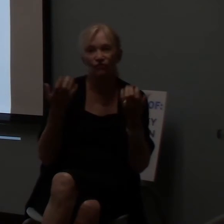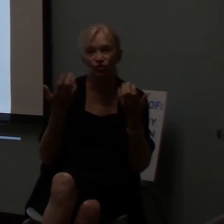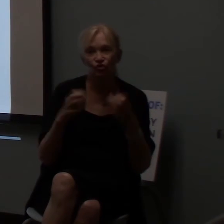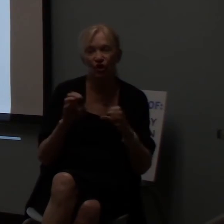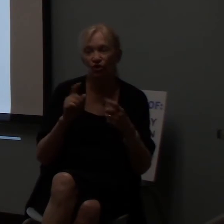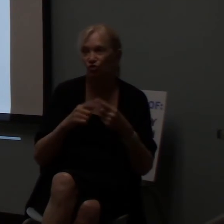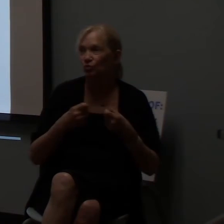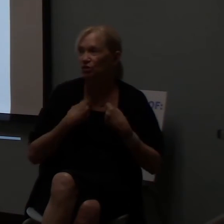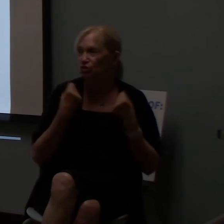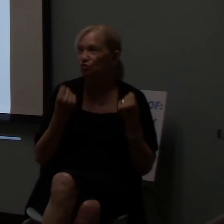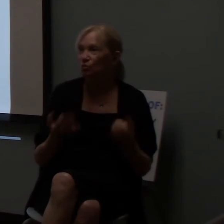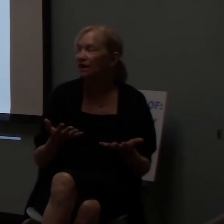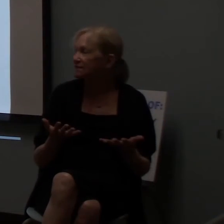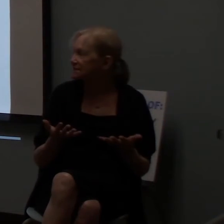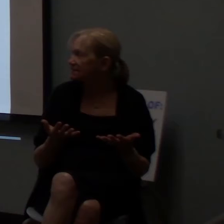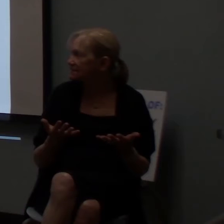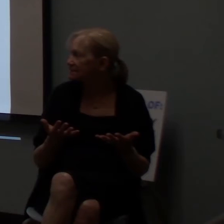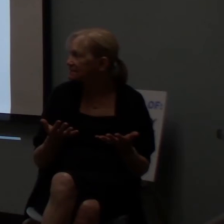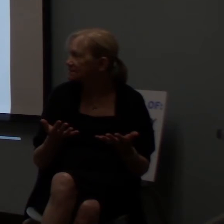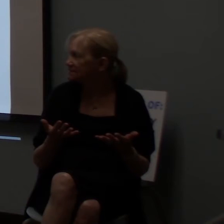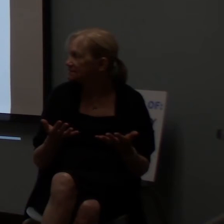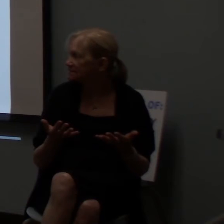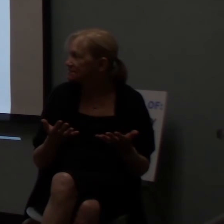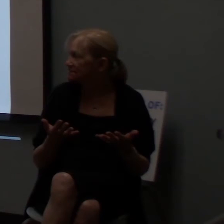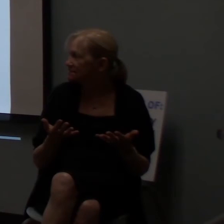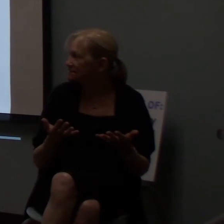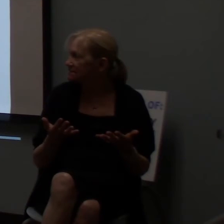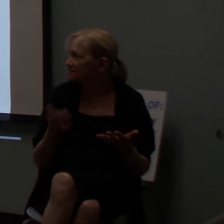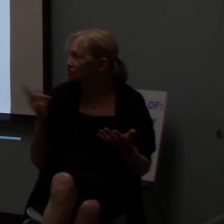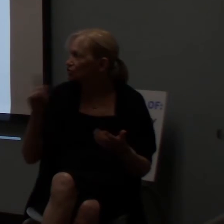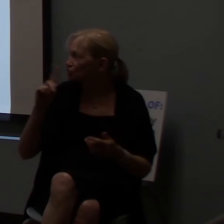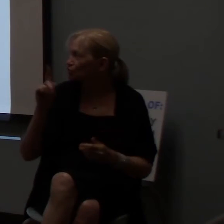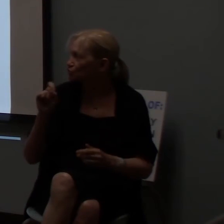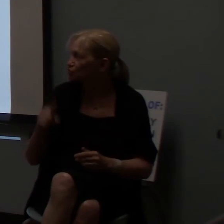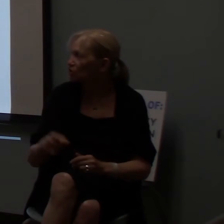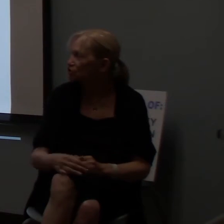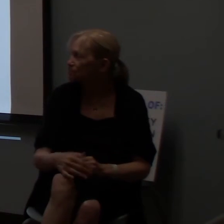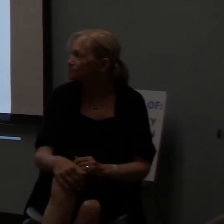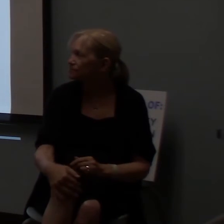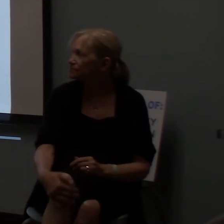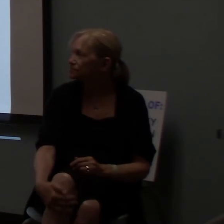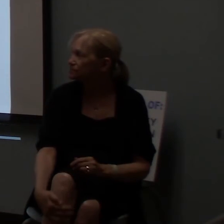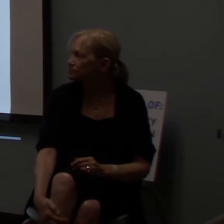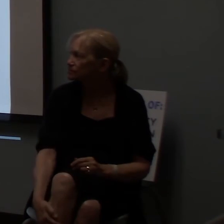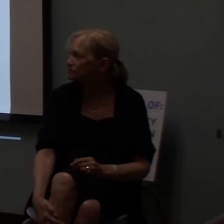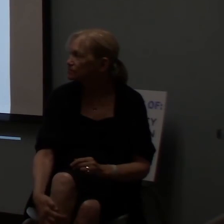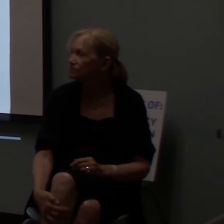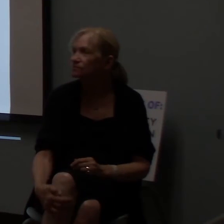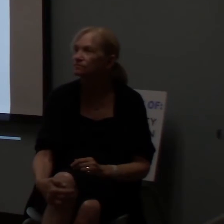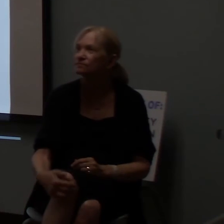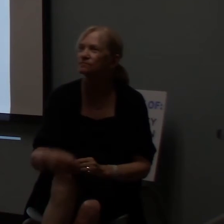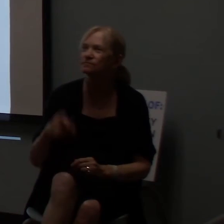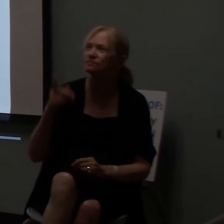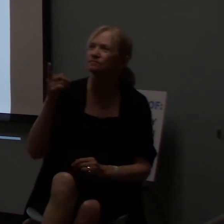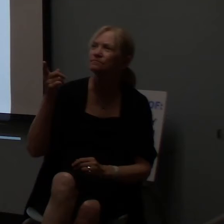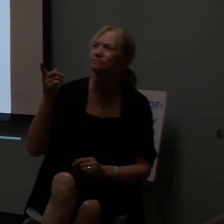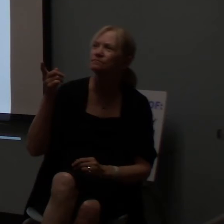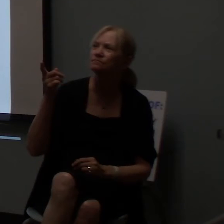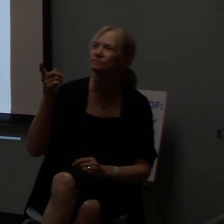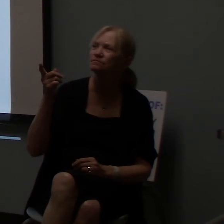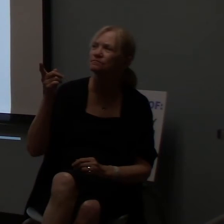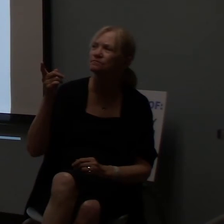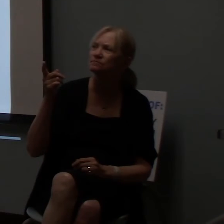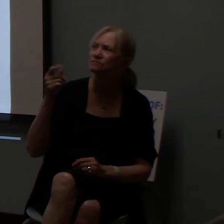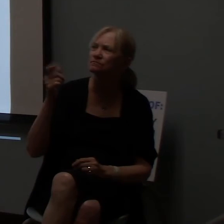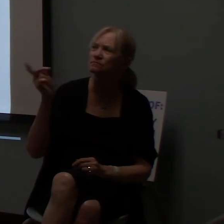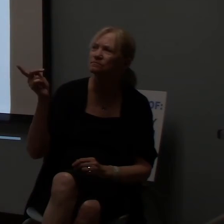your views. Okay, so Gary, can we take questions now? Sure. Okay, go ahead. Let's see, I have a hand